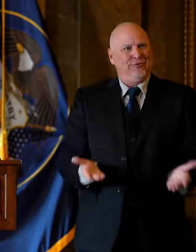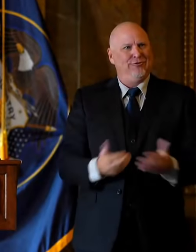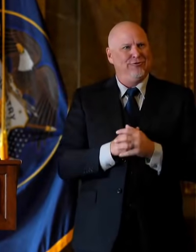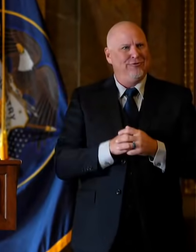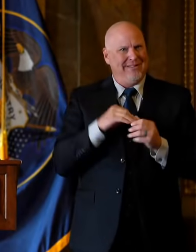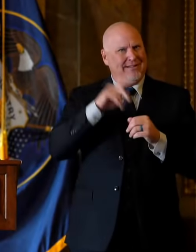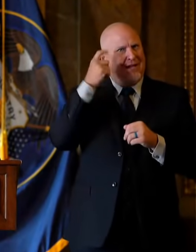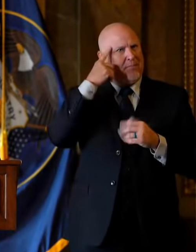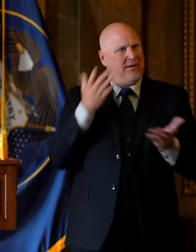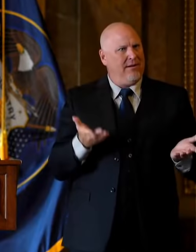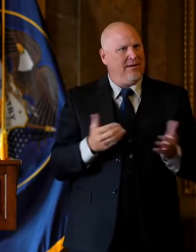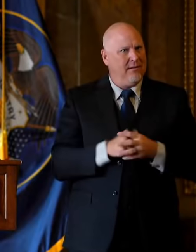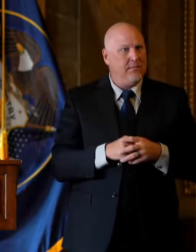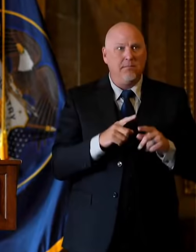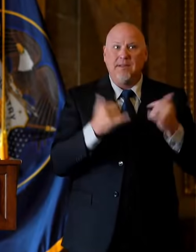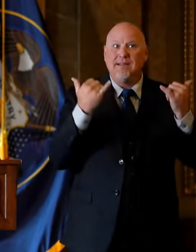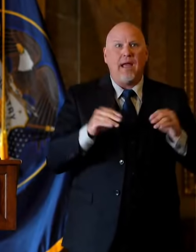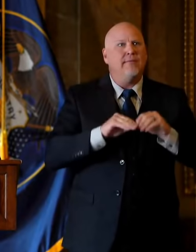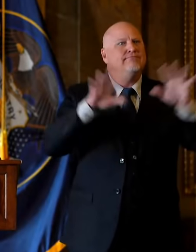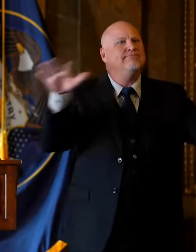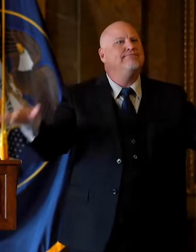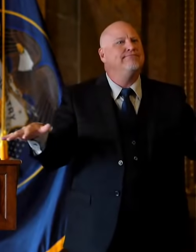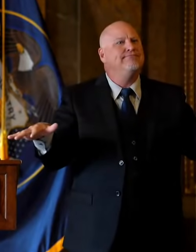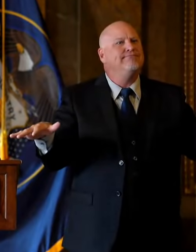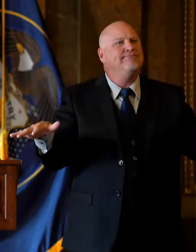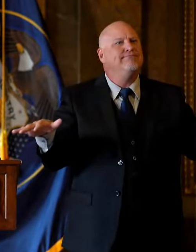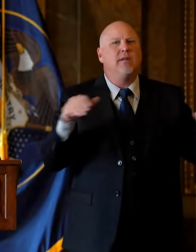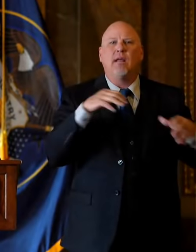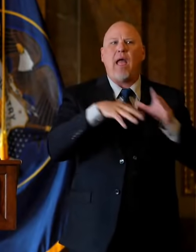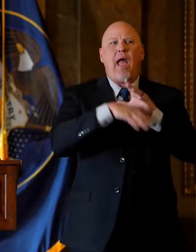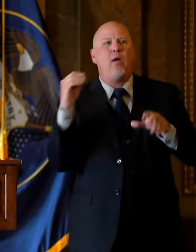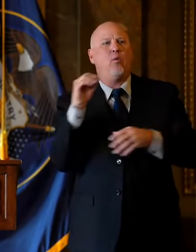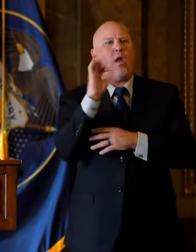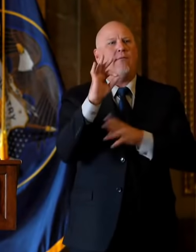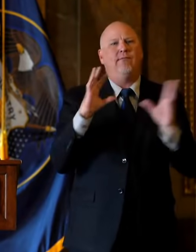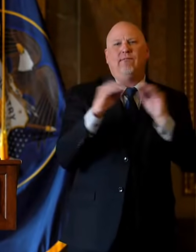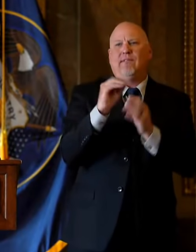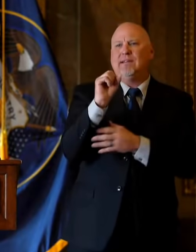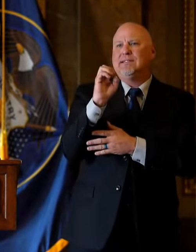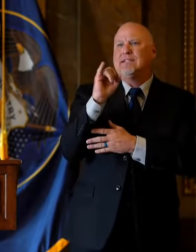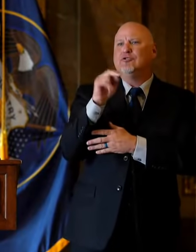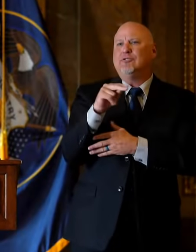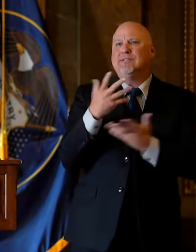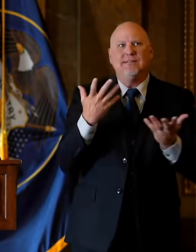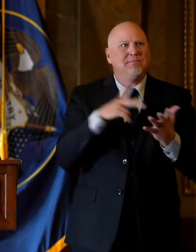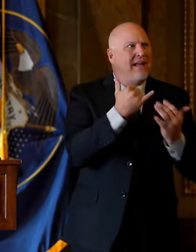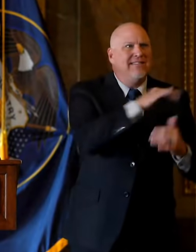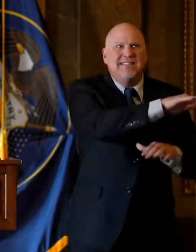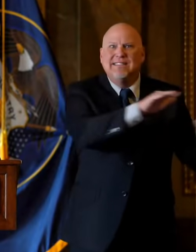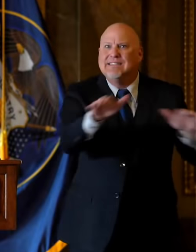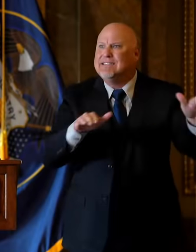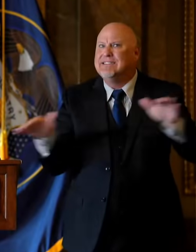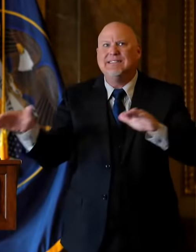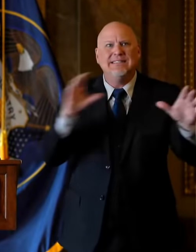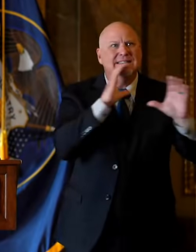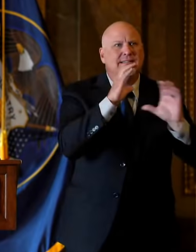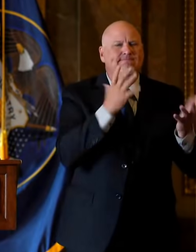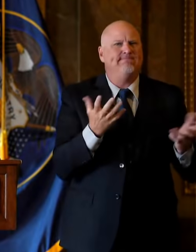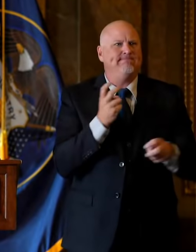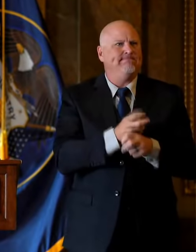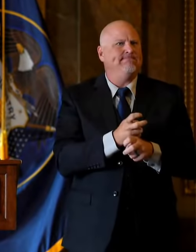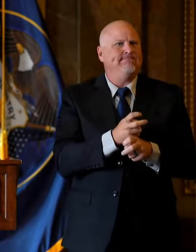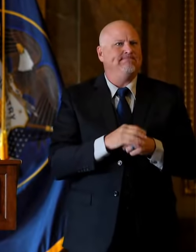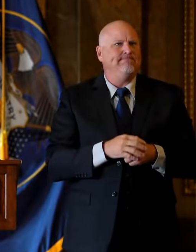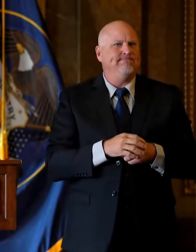their regular interim time during the months of July and August. And so